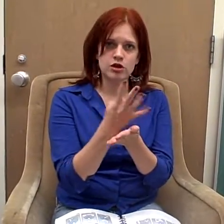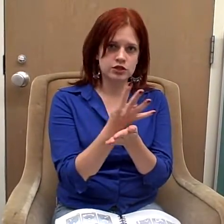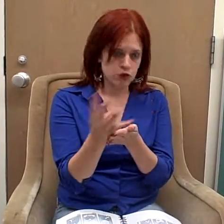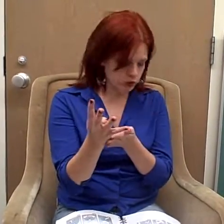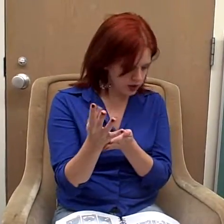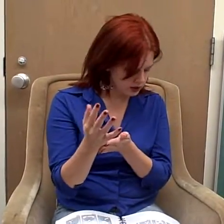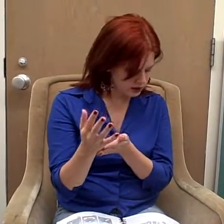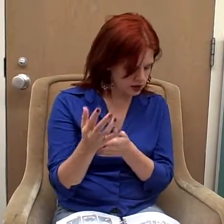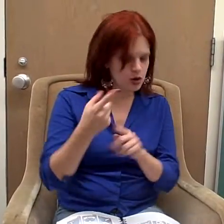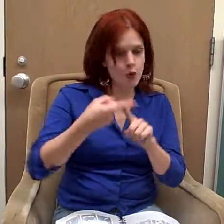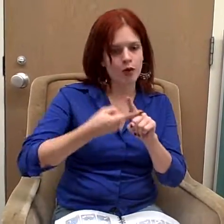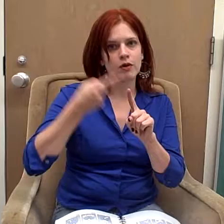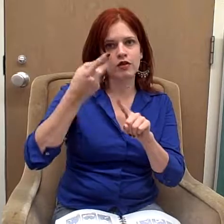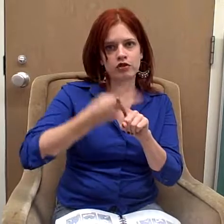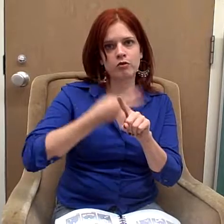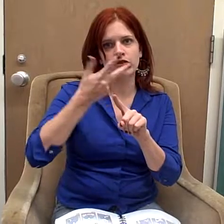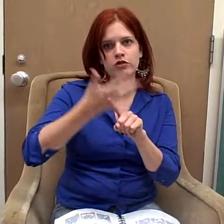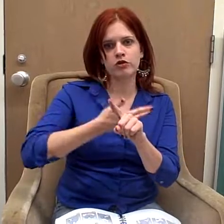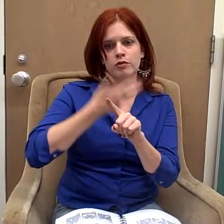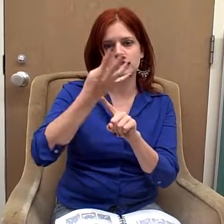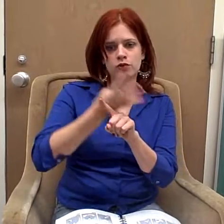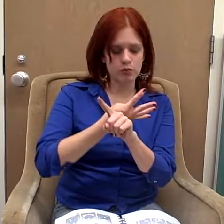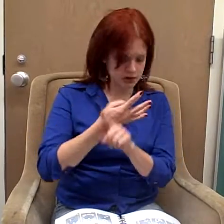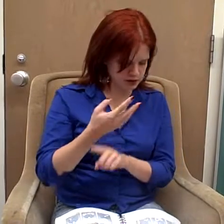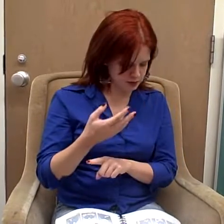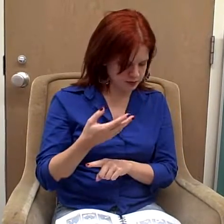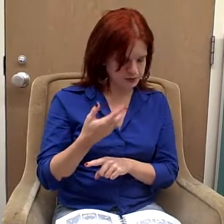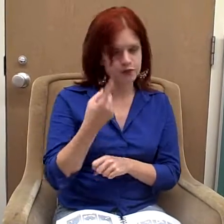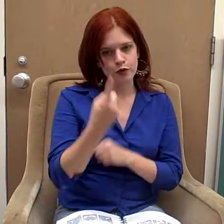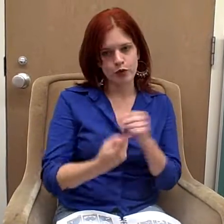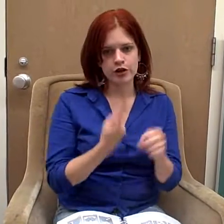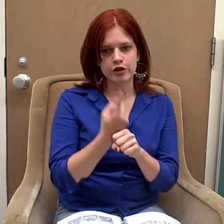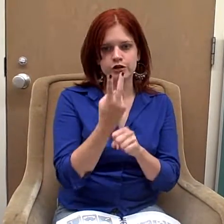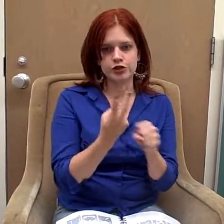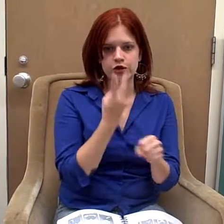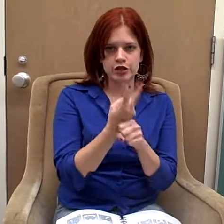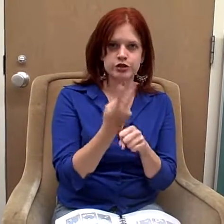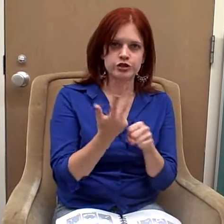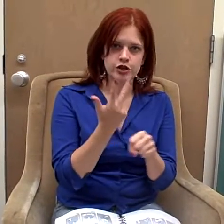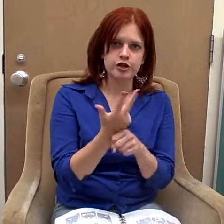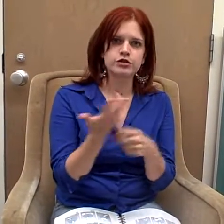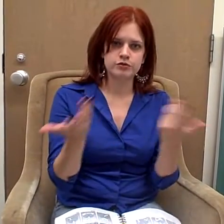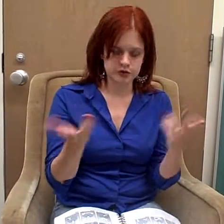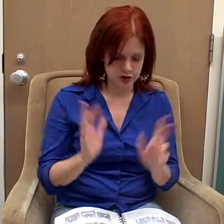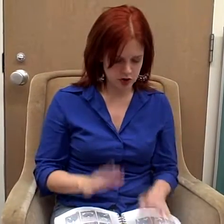4 weeks, 1 month, 2 months, 3 months, 4 months, 1 year, 2 years, 3 years, and so on.